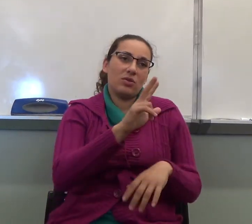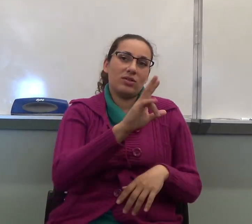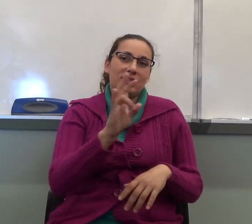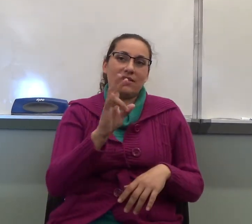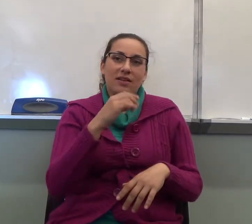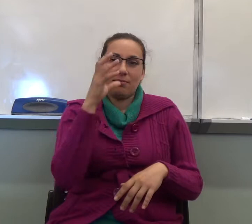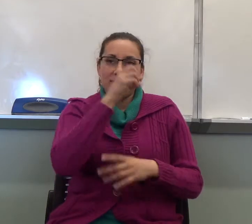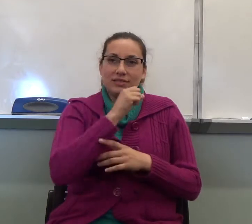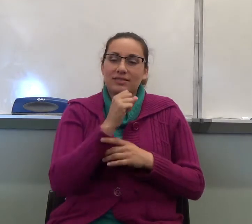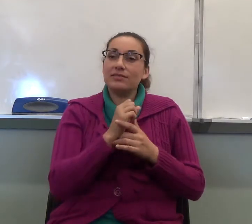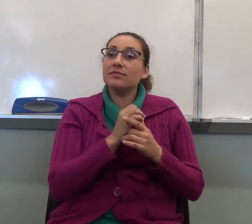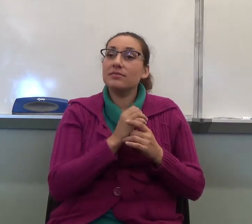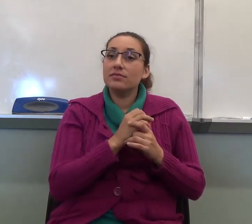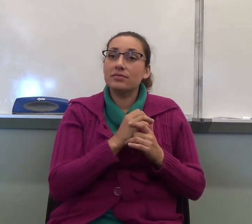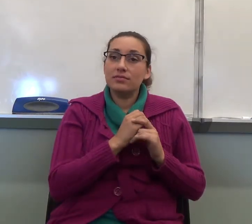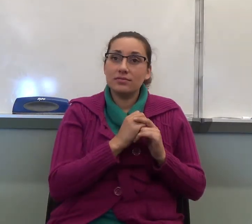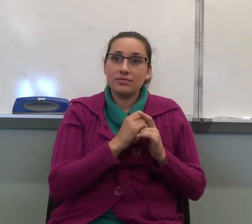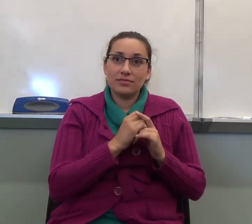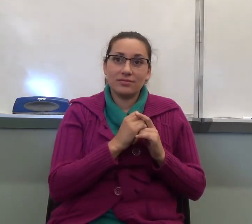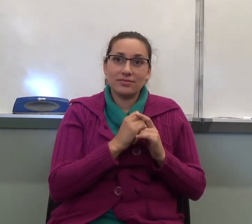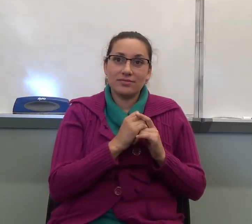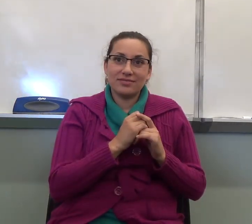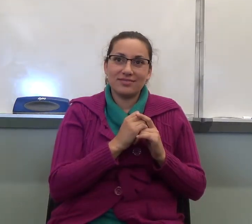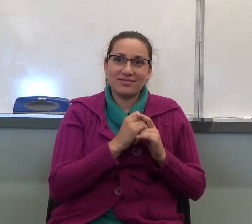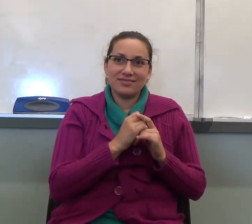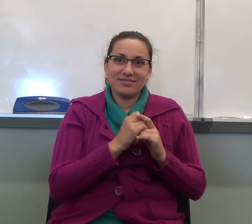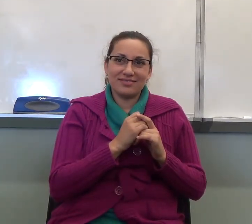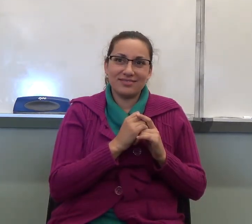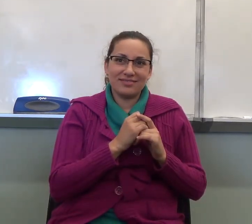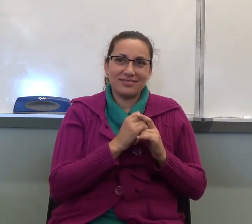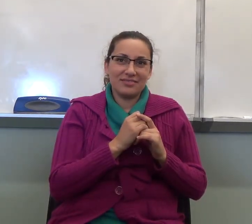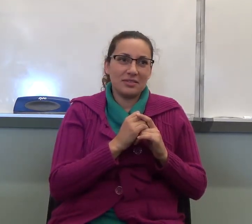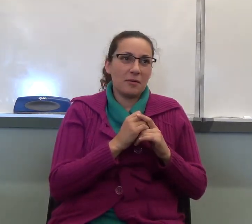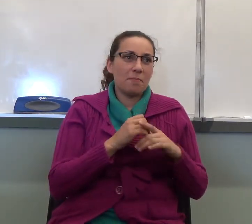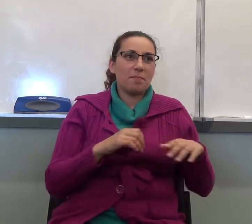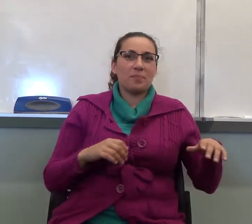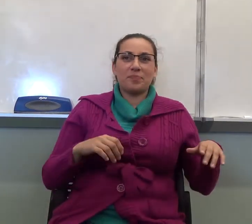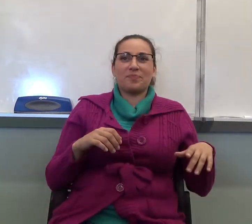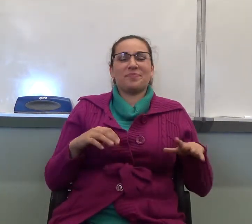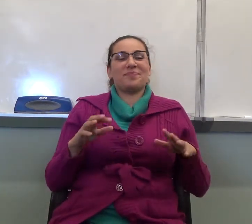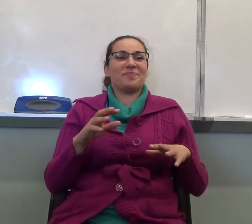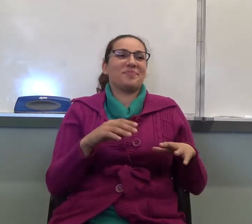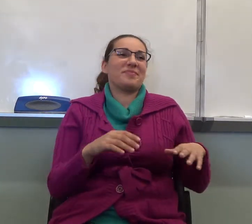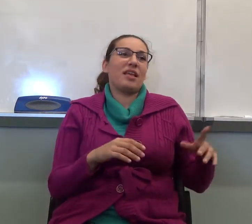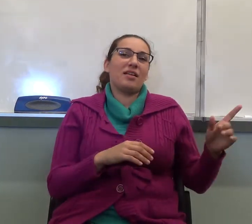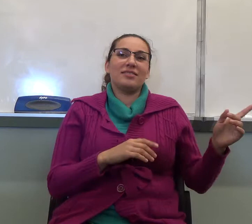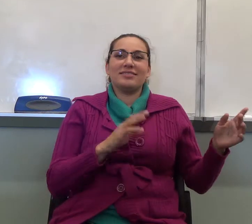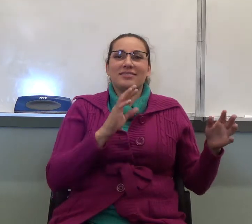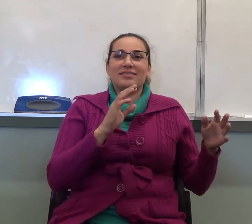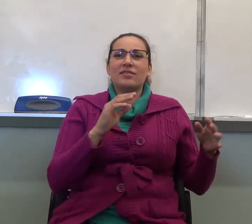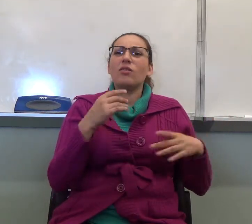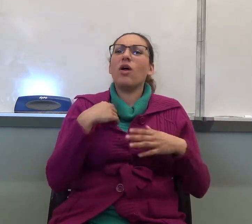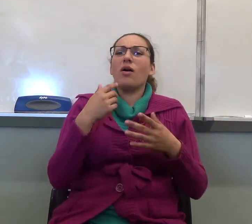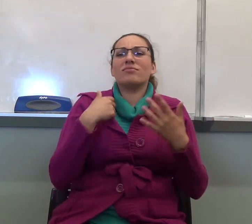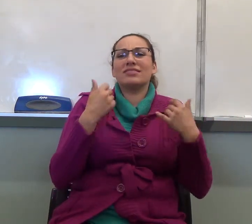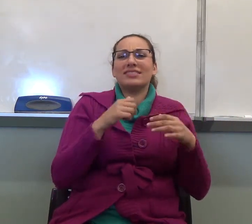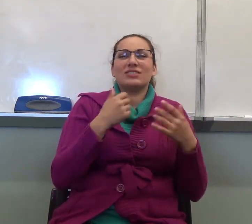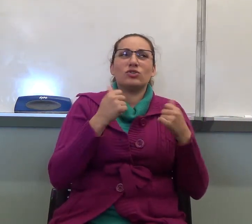Okay. All right, what is the probability that a student will be early to class? Okay,